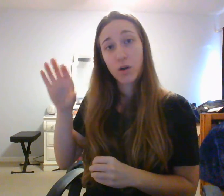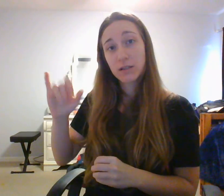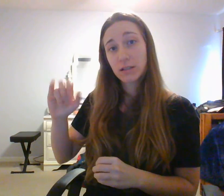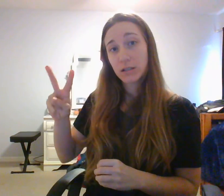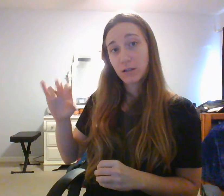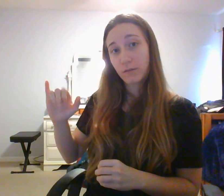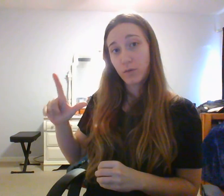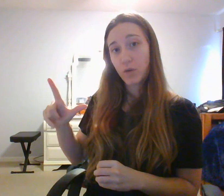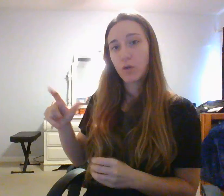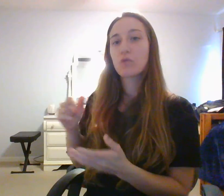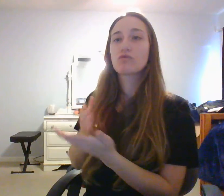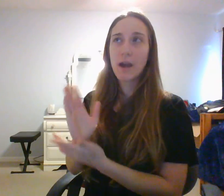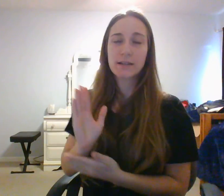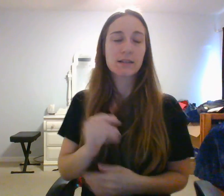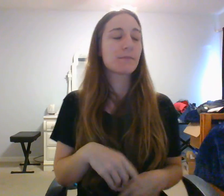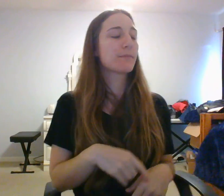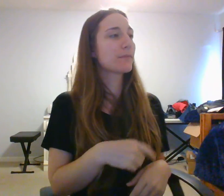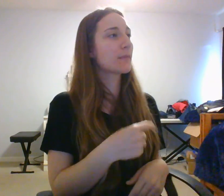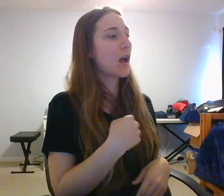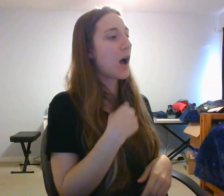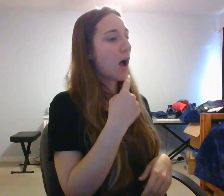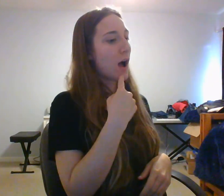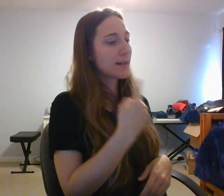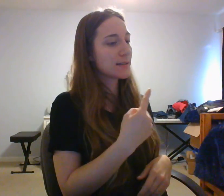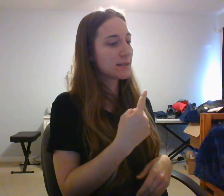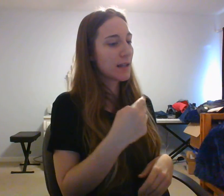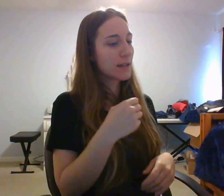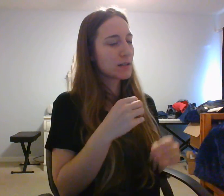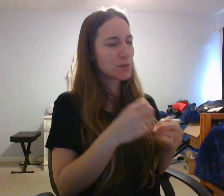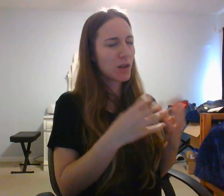When I say a lot of young people who speak about the fact that the